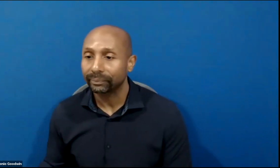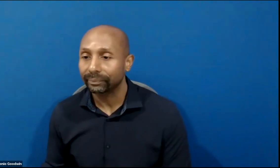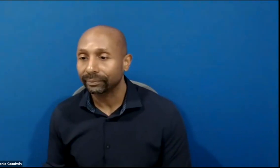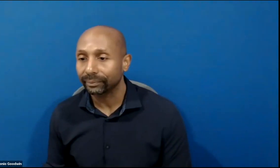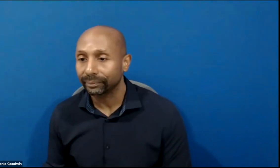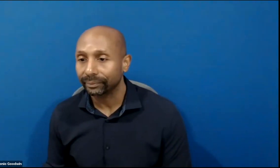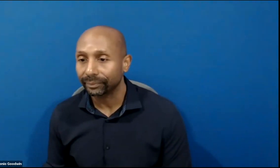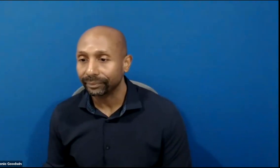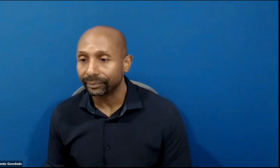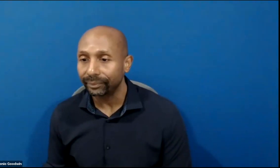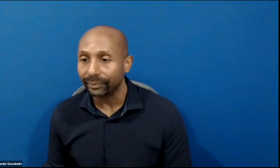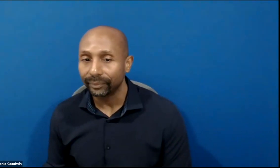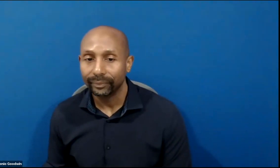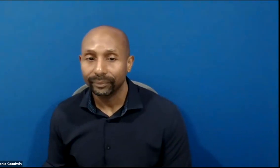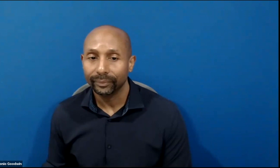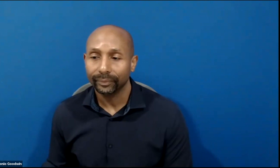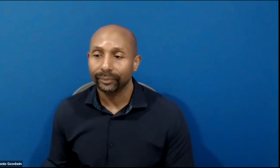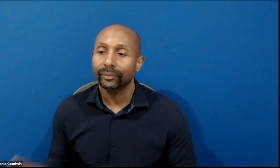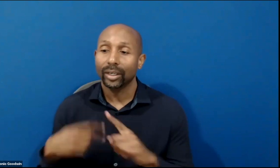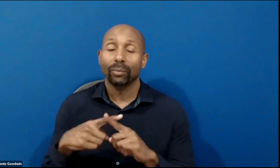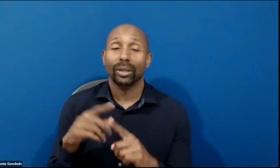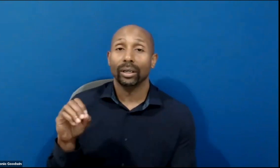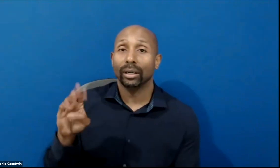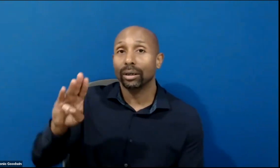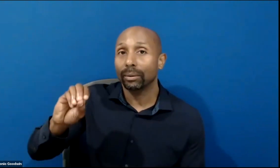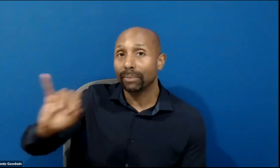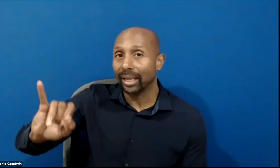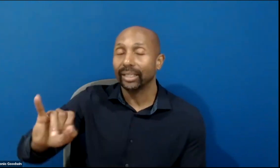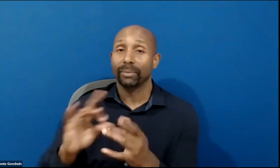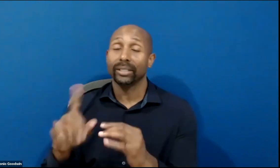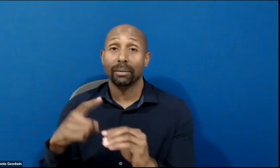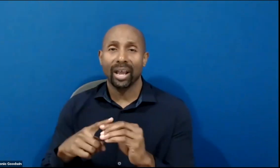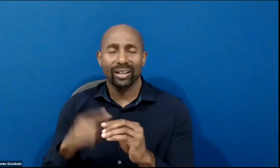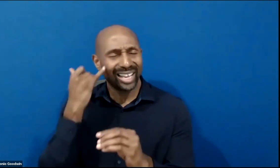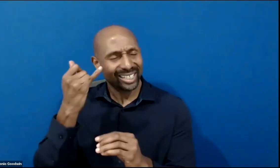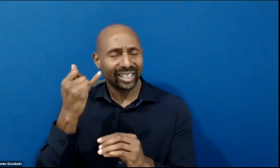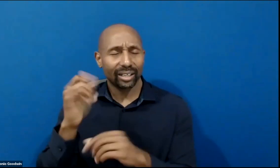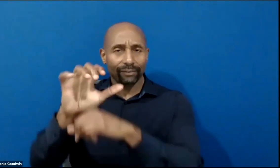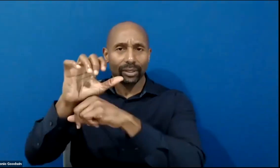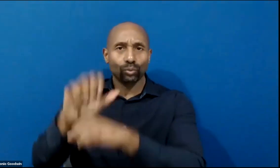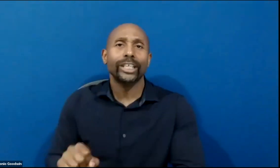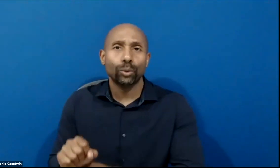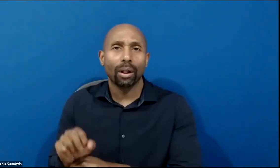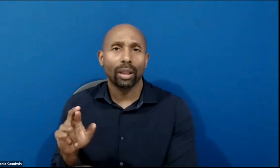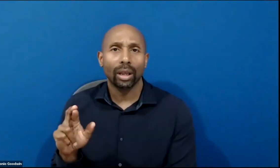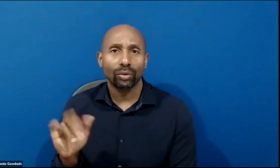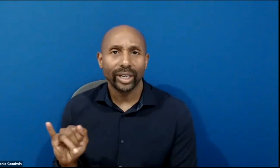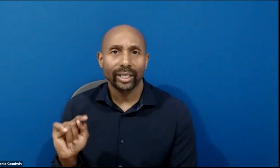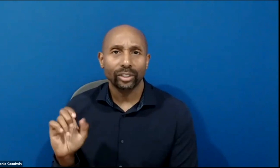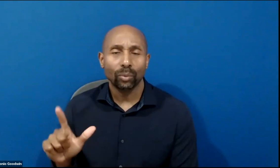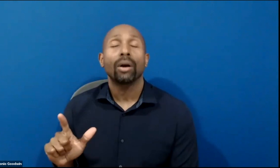this idea of ritual. Yes, it is a huge, one of the largest